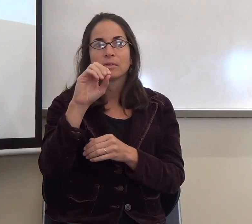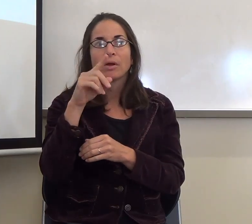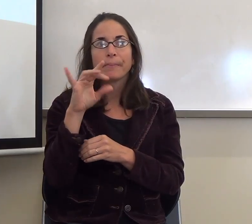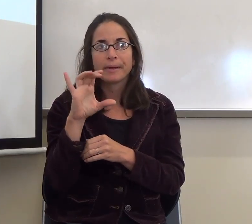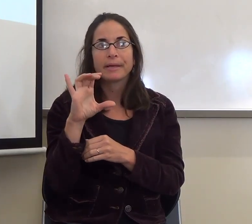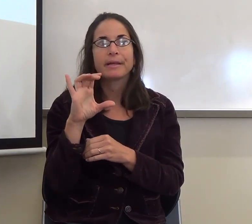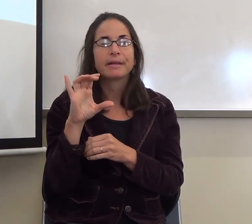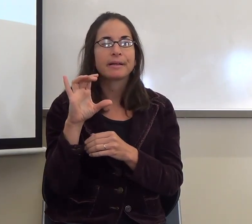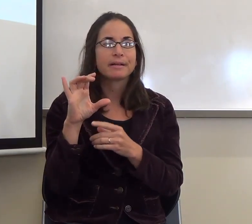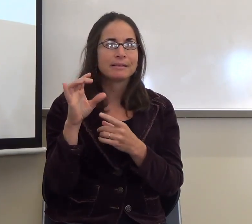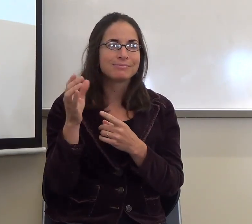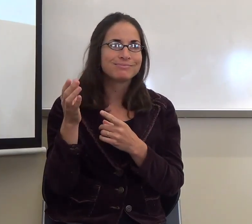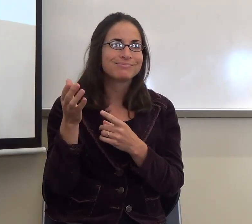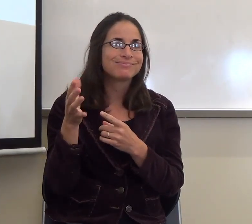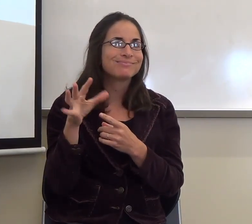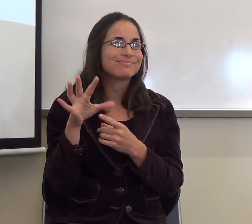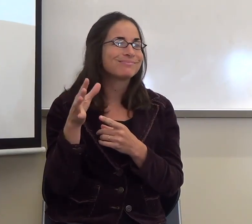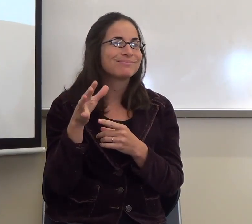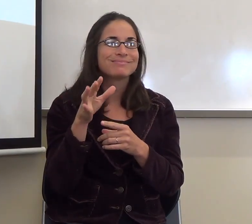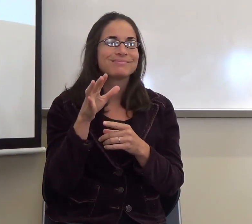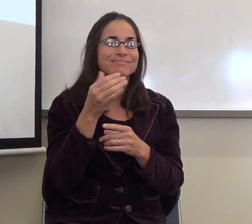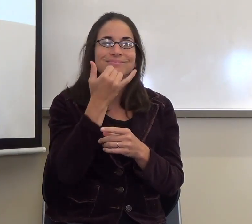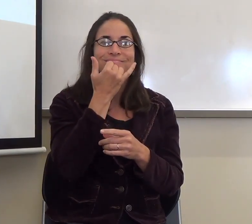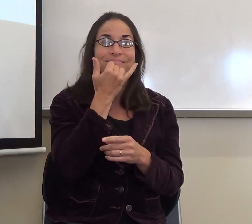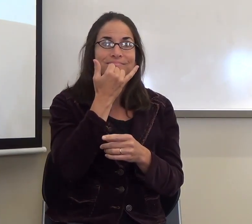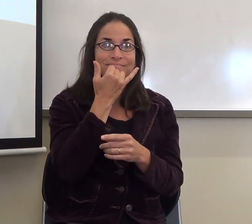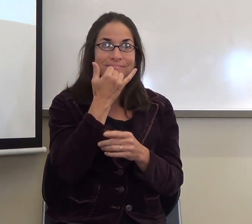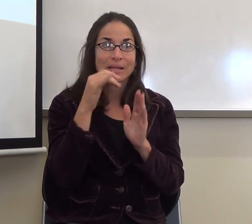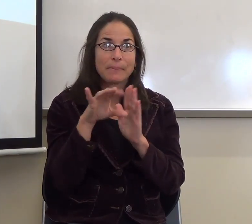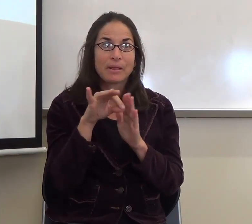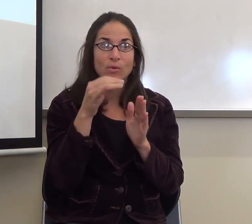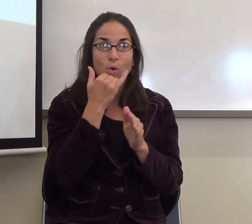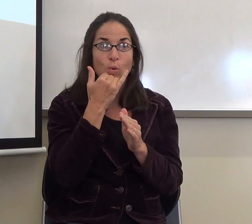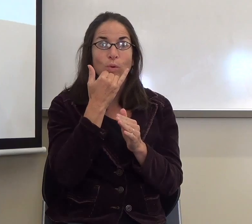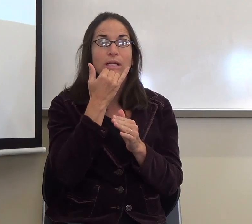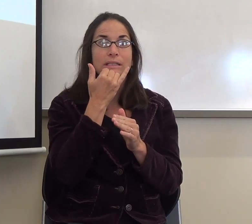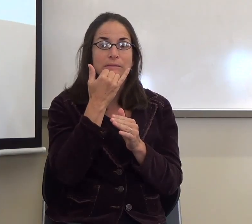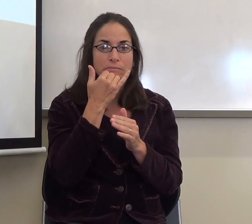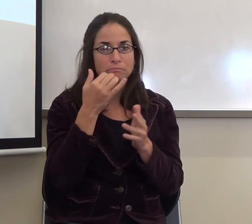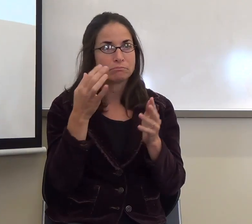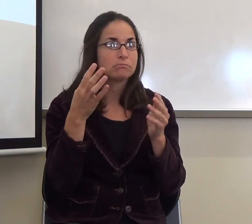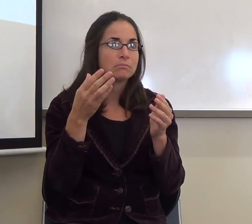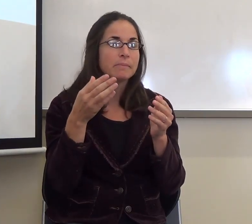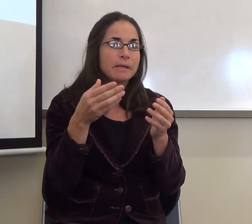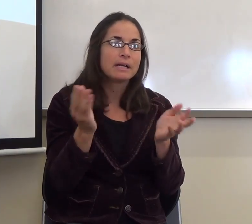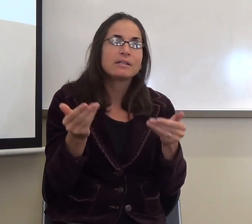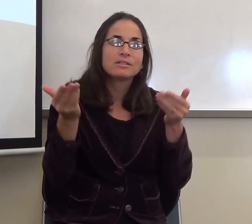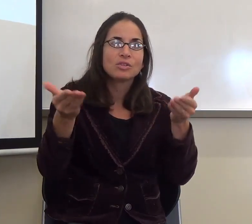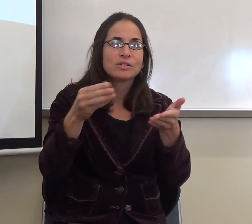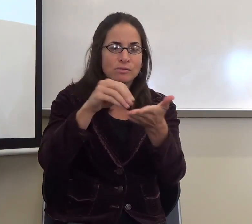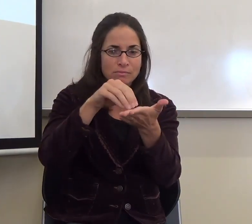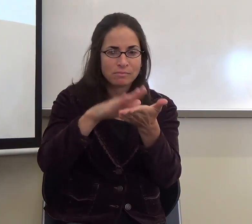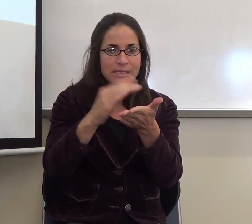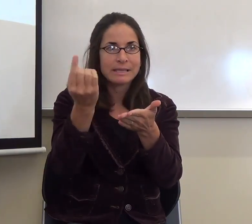that is not correct, and like we said, go ahead and write something down, you can always cross it out. But if